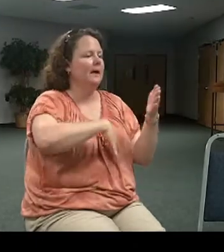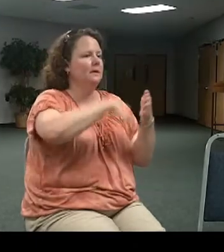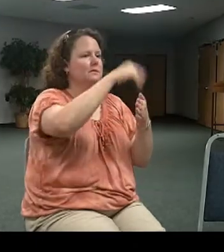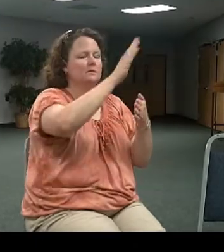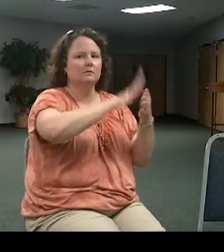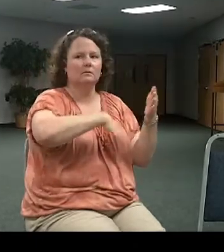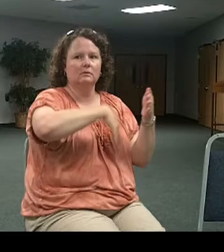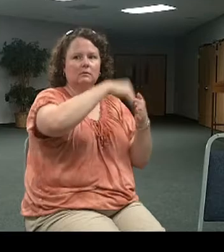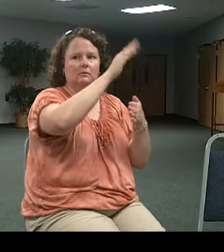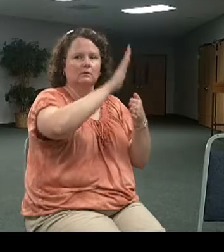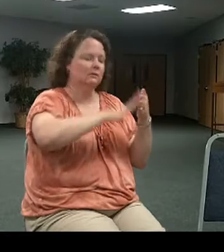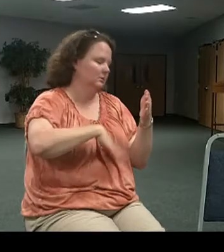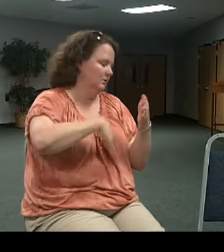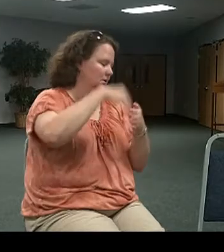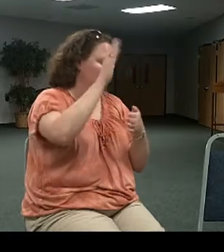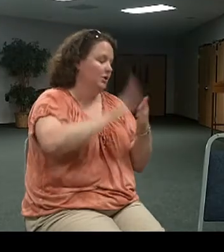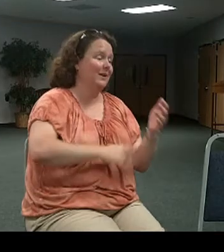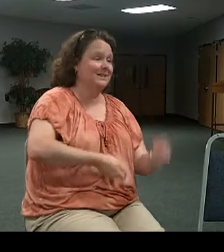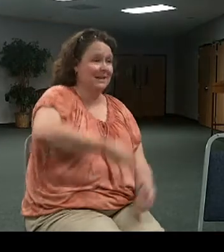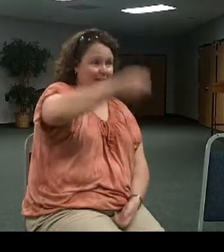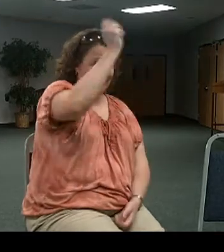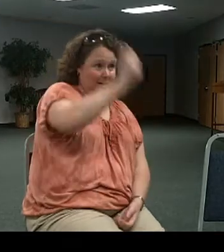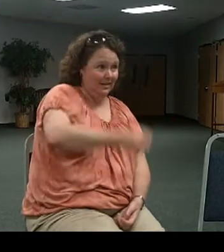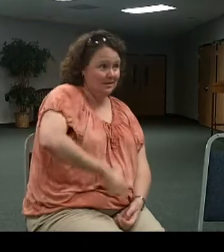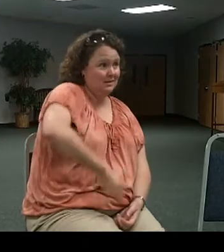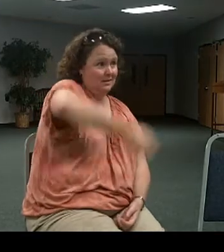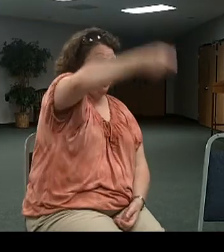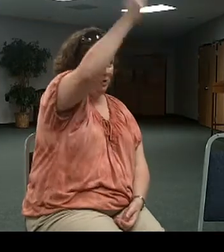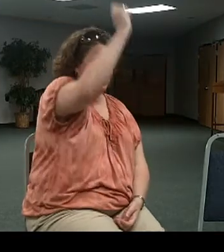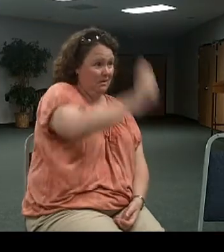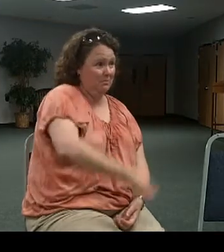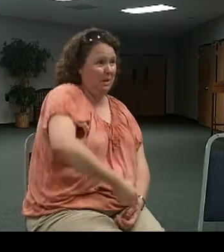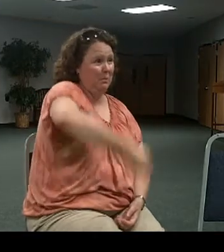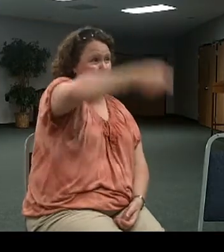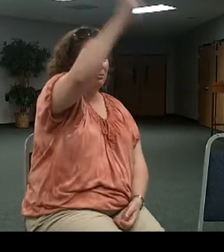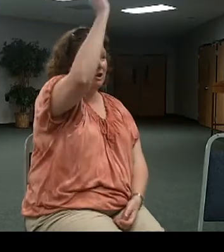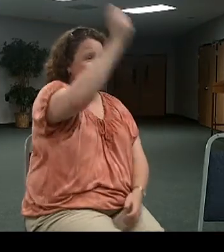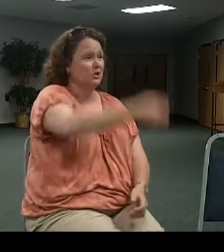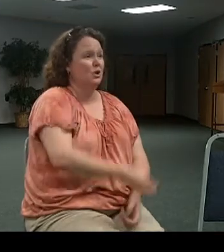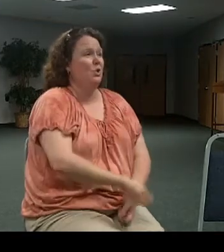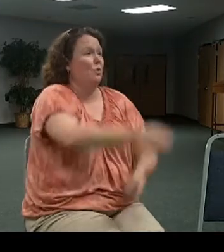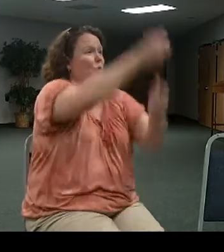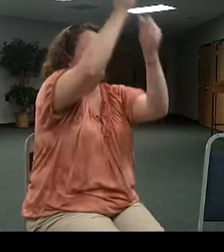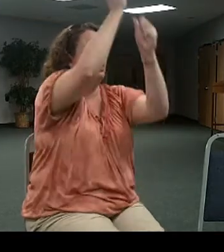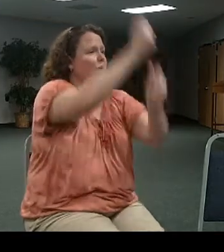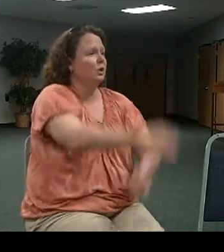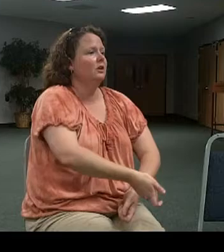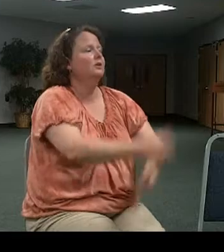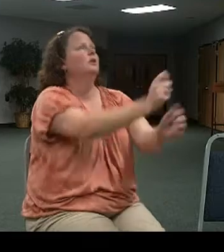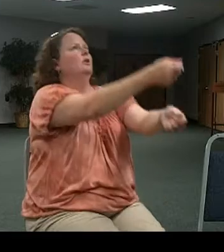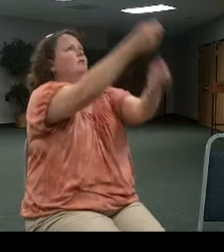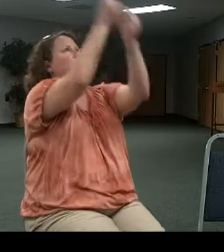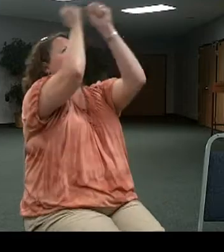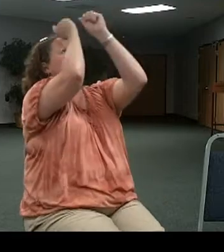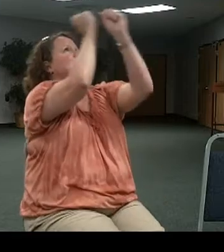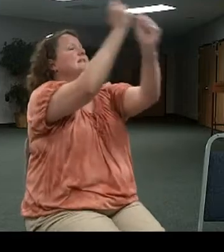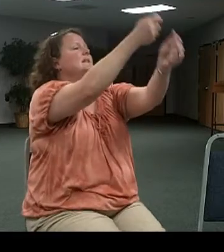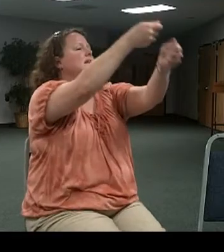Paint. You can sign it like this if you're using a big paintbrush or a roller, or if you're painting the